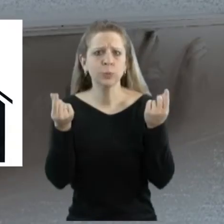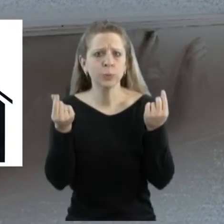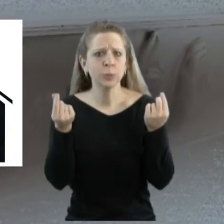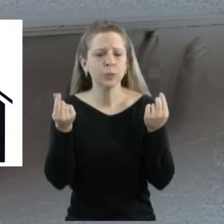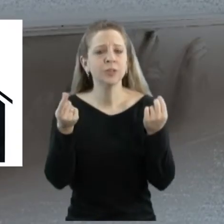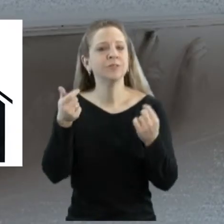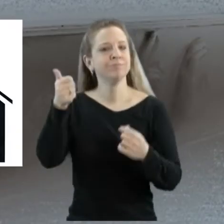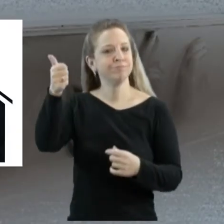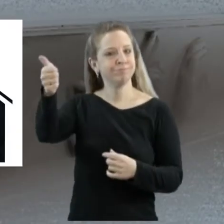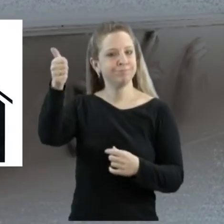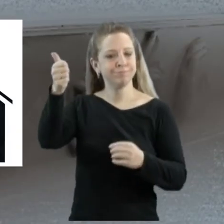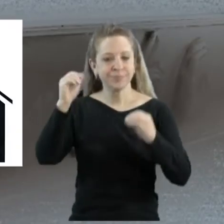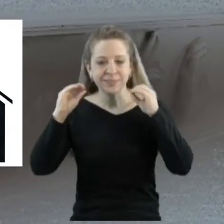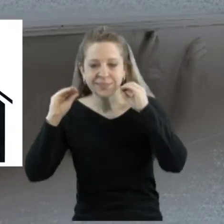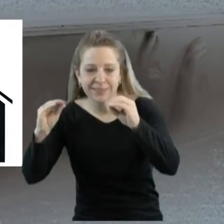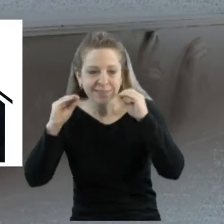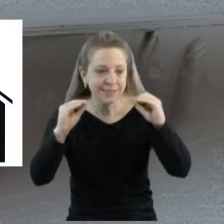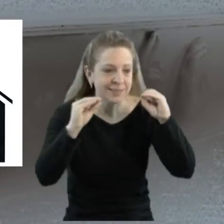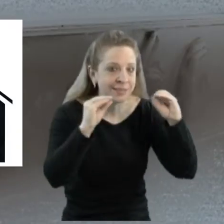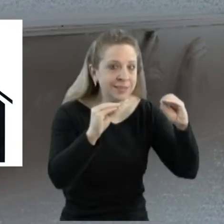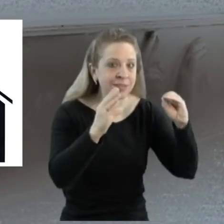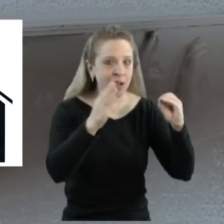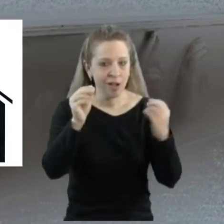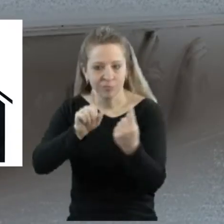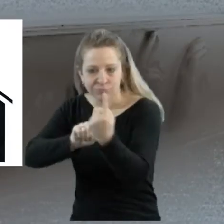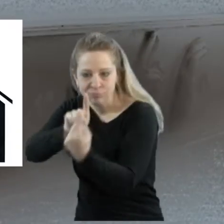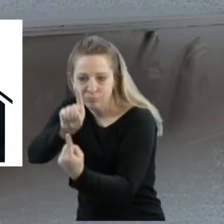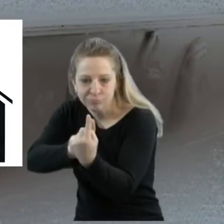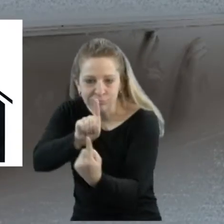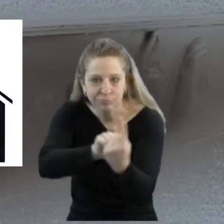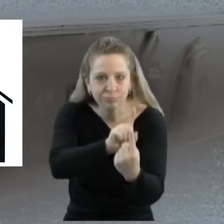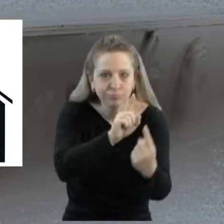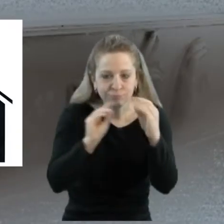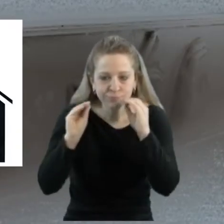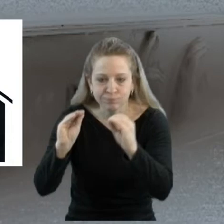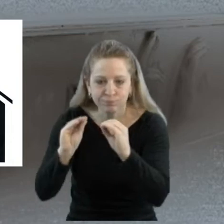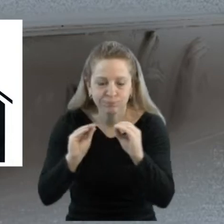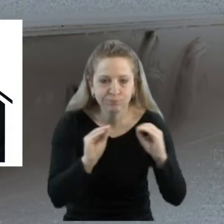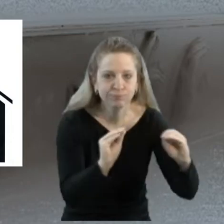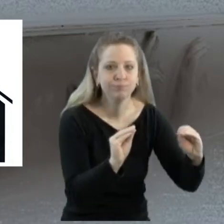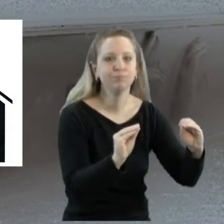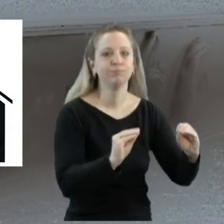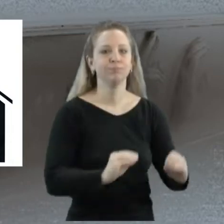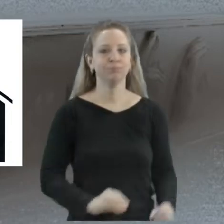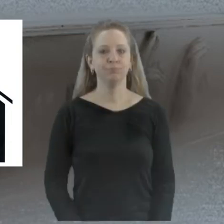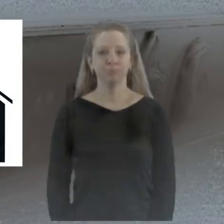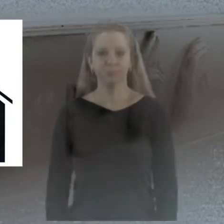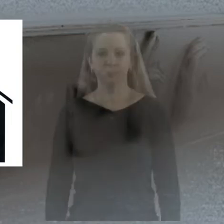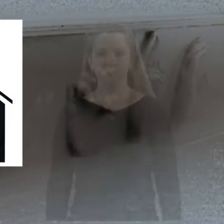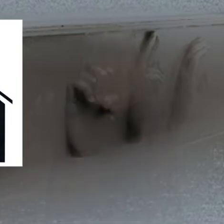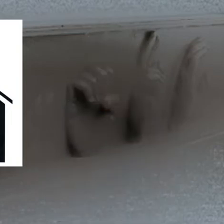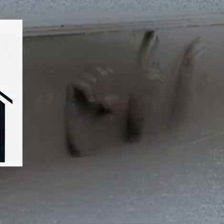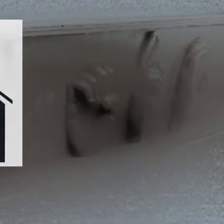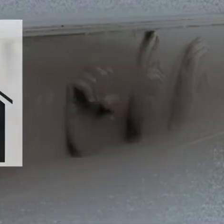In 1805, Clerc became a tutor or teacher at the school.